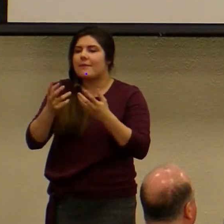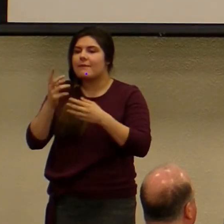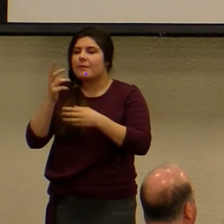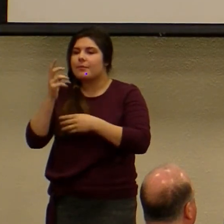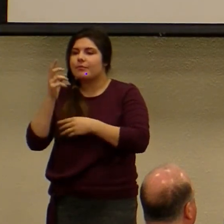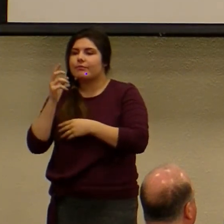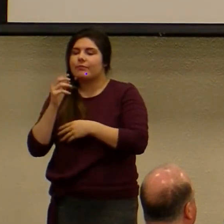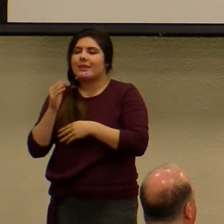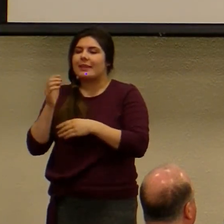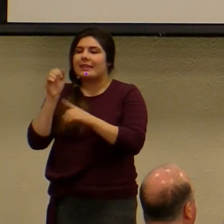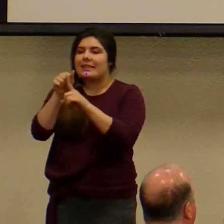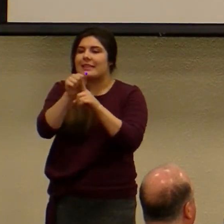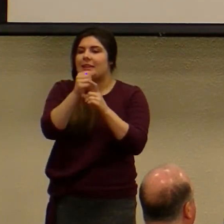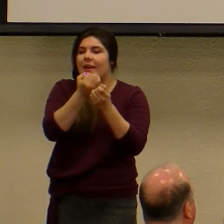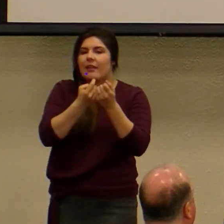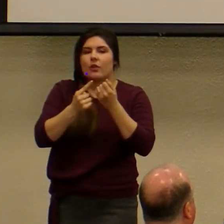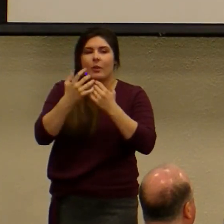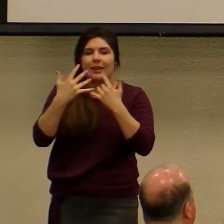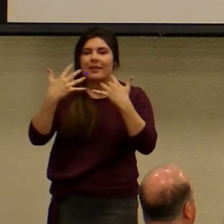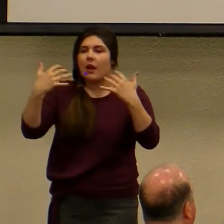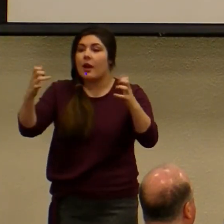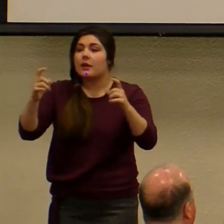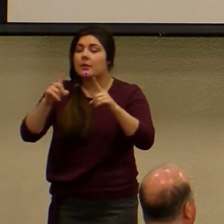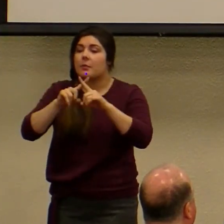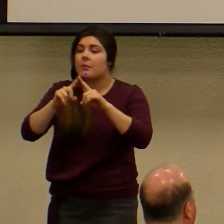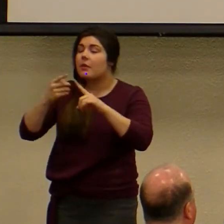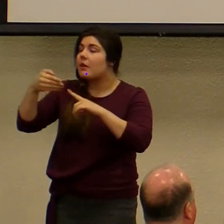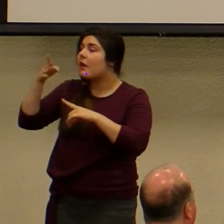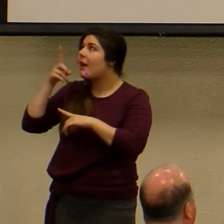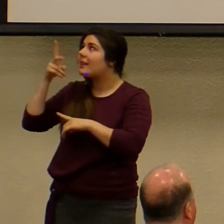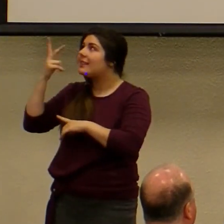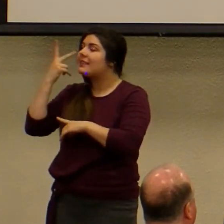audience, but God sees everything.